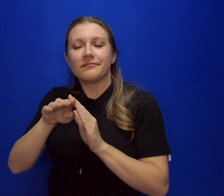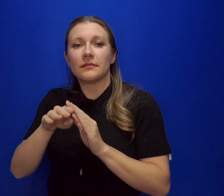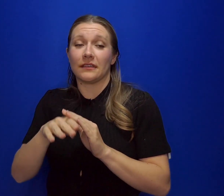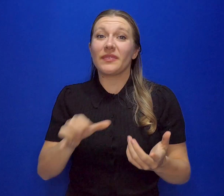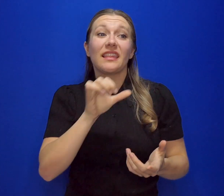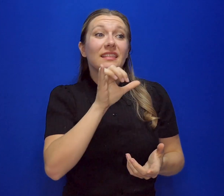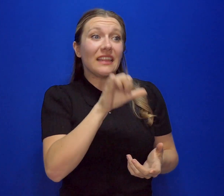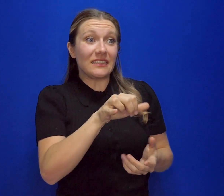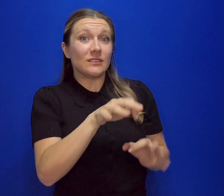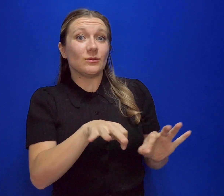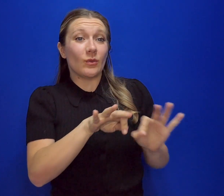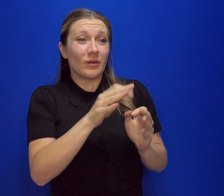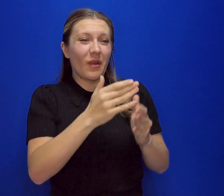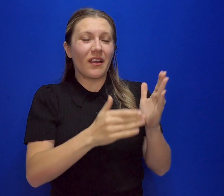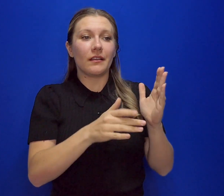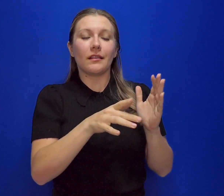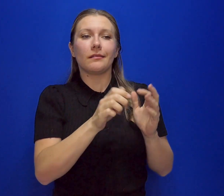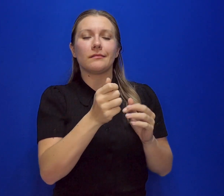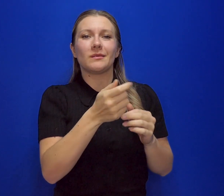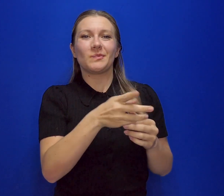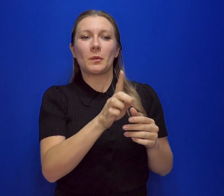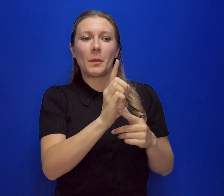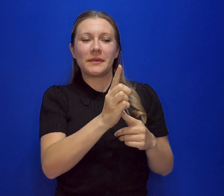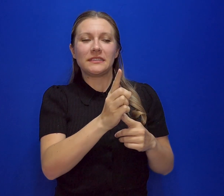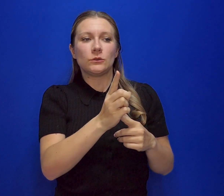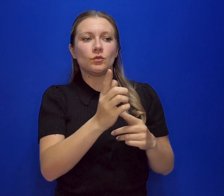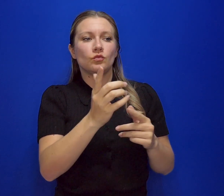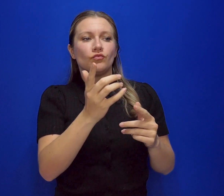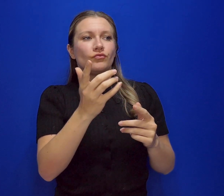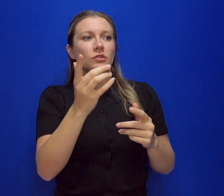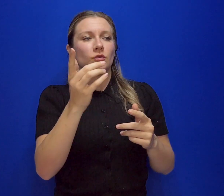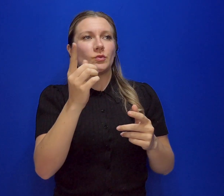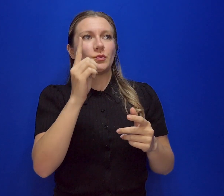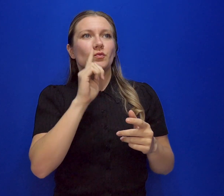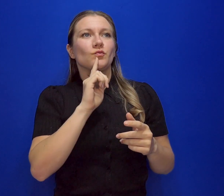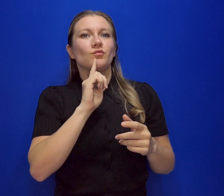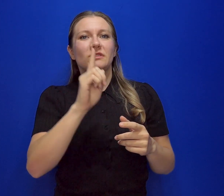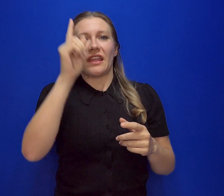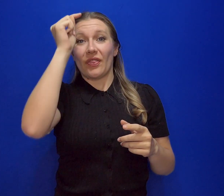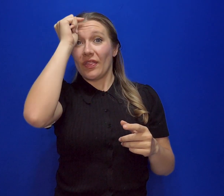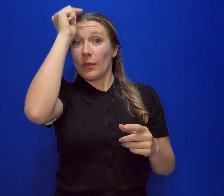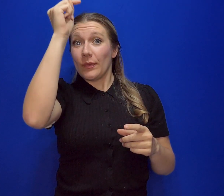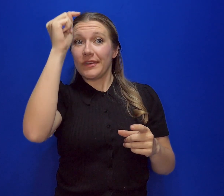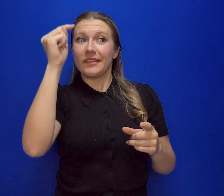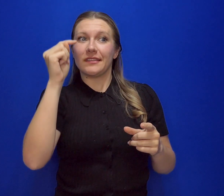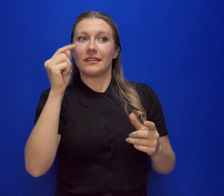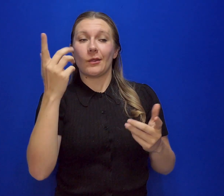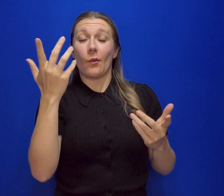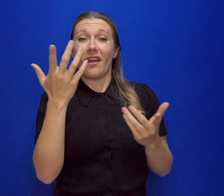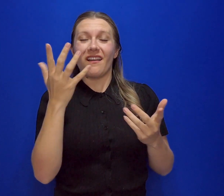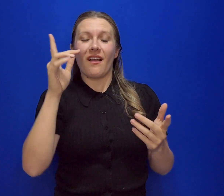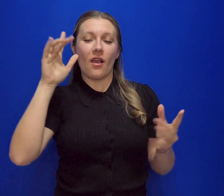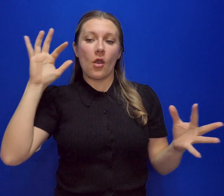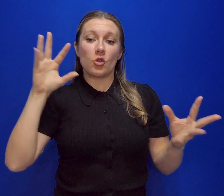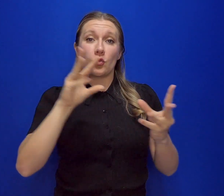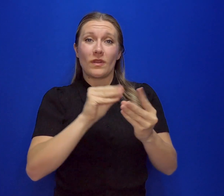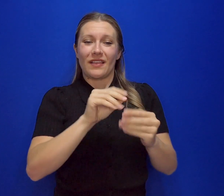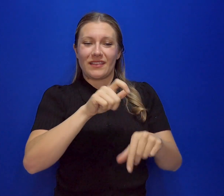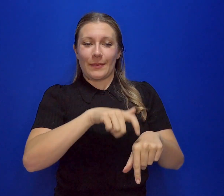The couple minutes it's kind of in theory, the idea of cumulative time. It's just like highs,